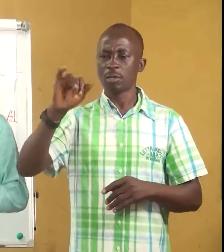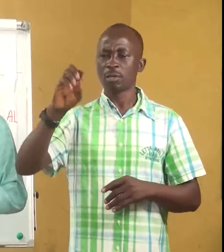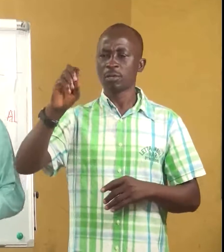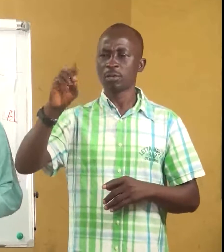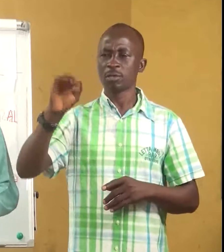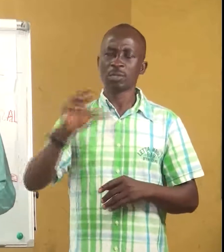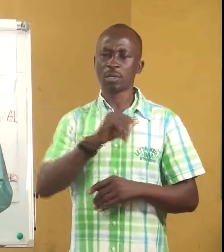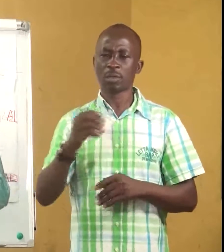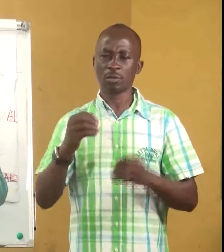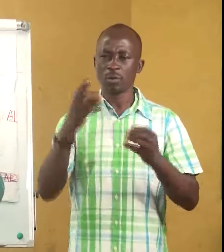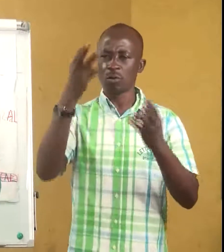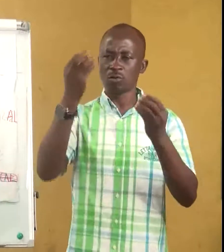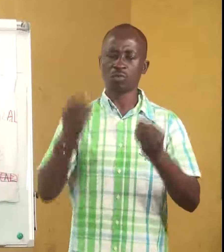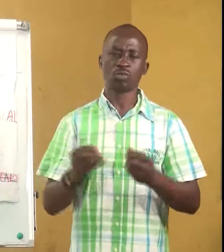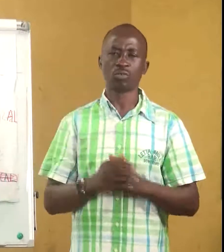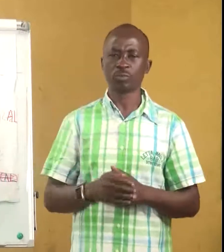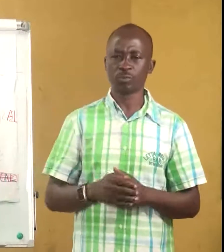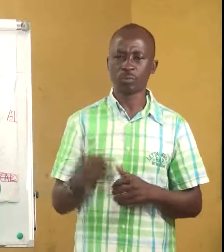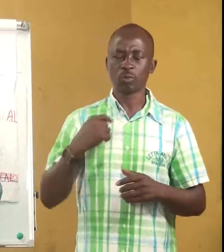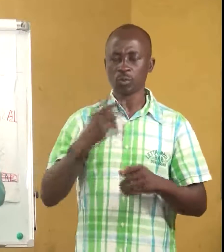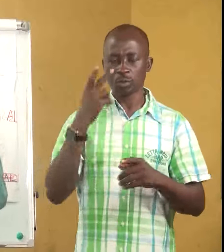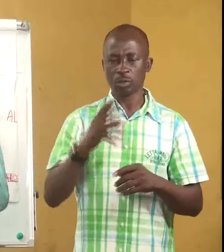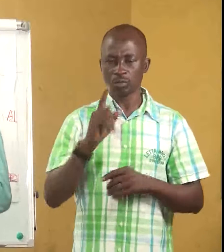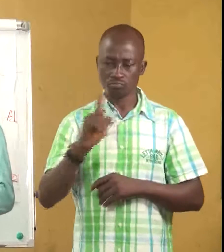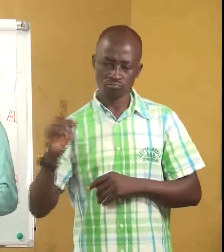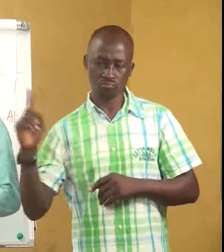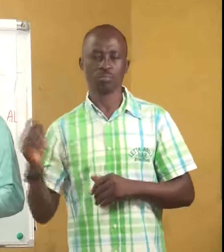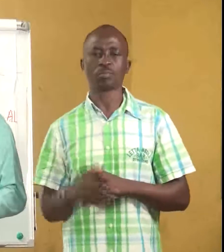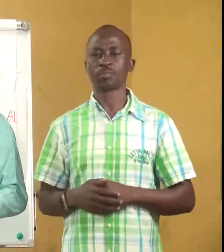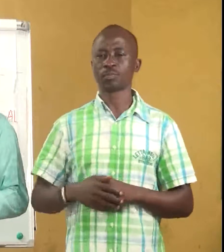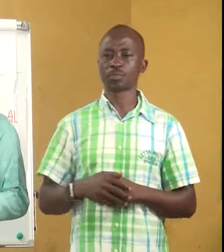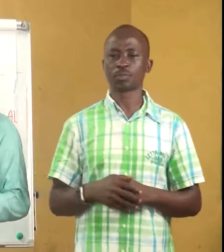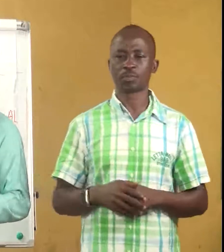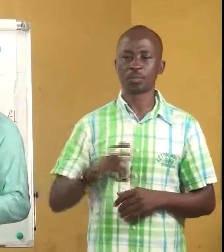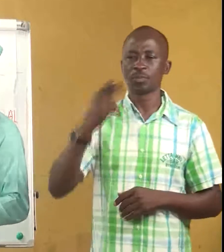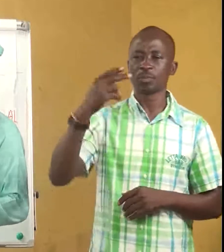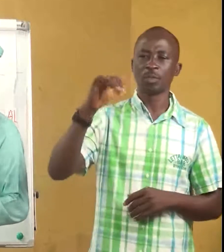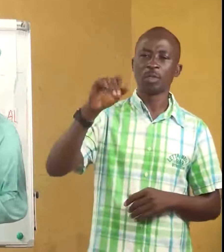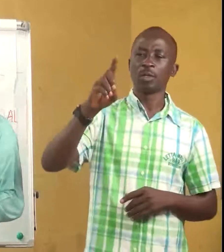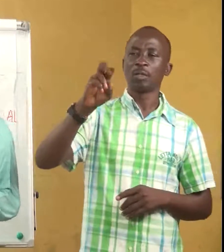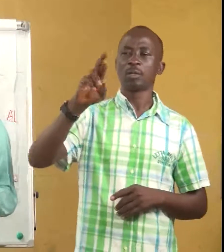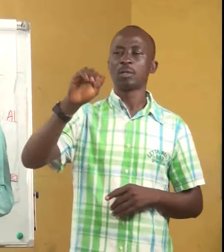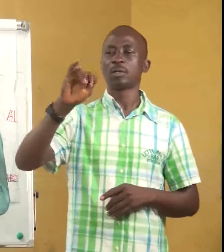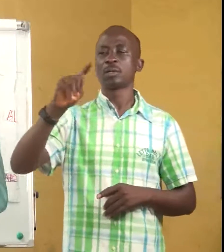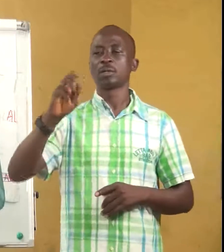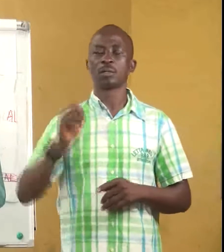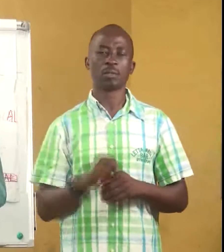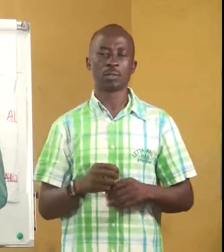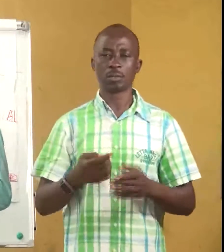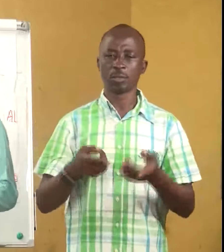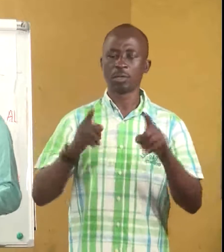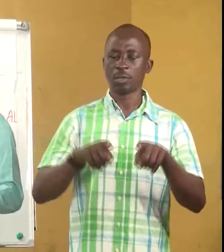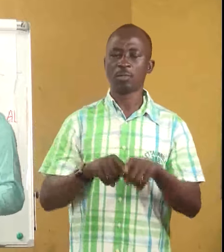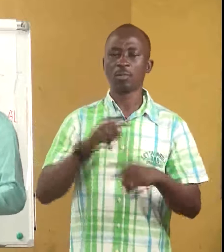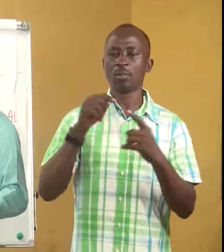and solution. We shall see them one after the other. Hydration. This